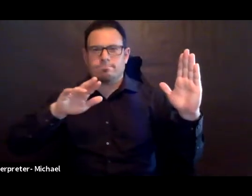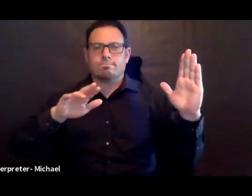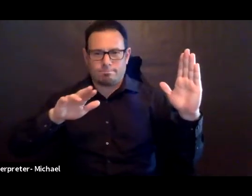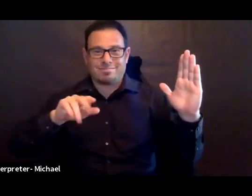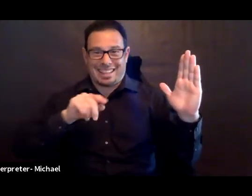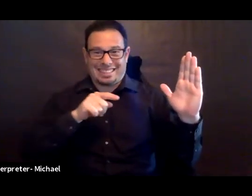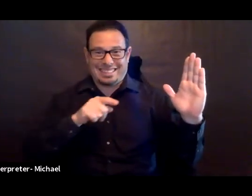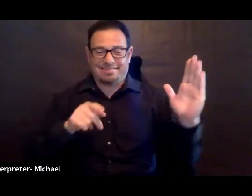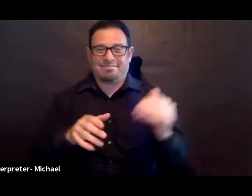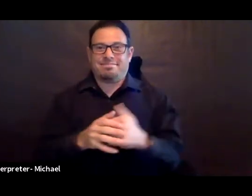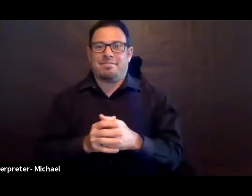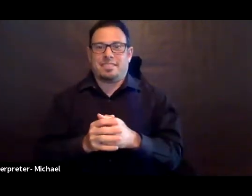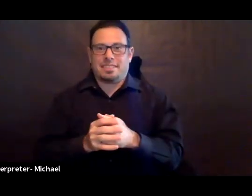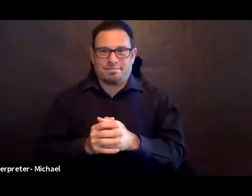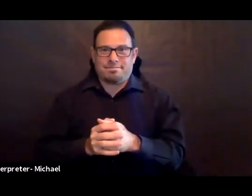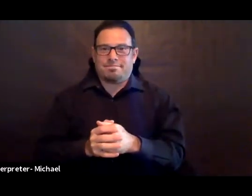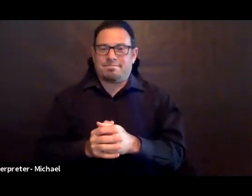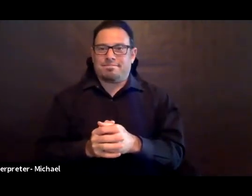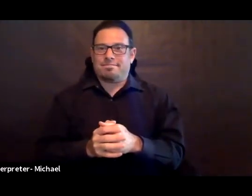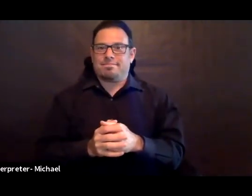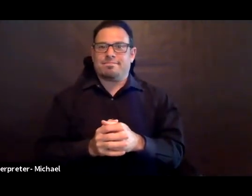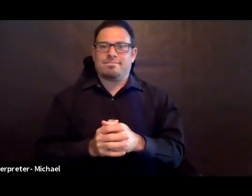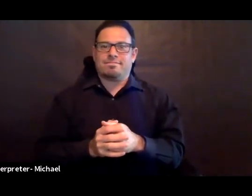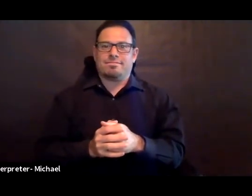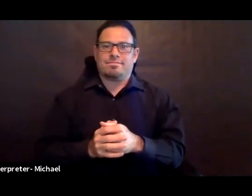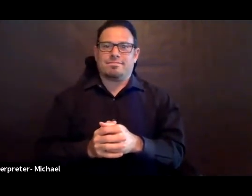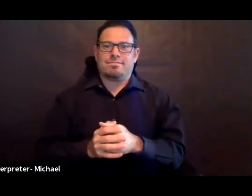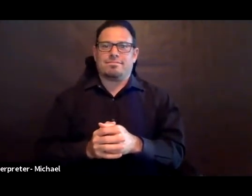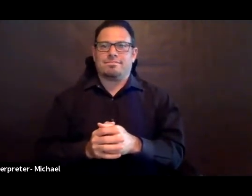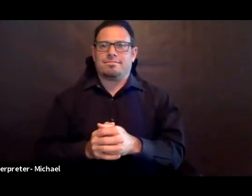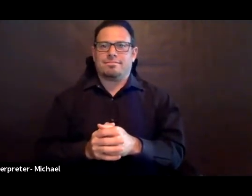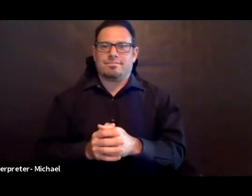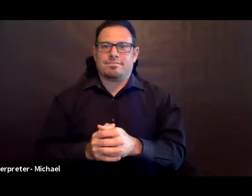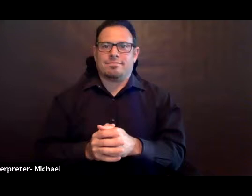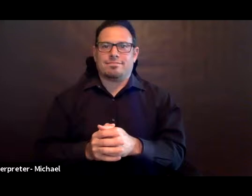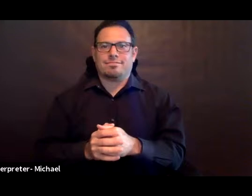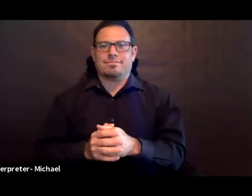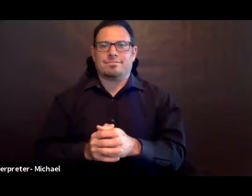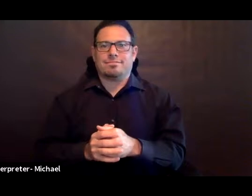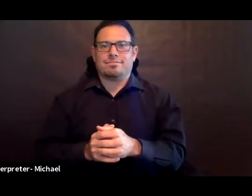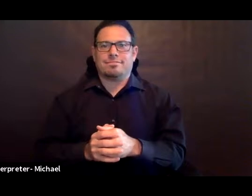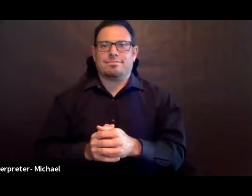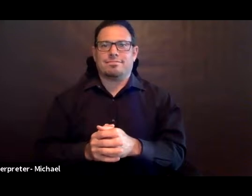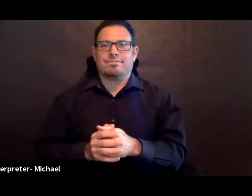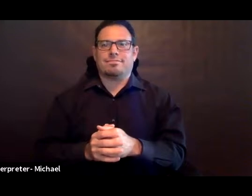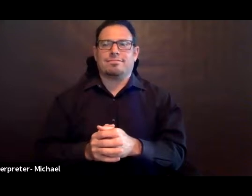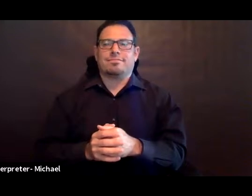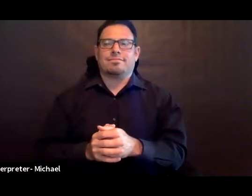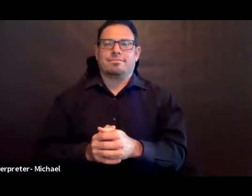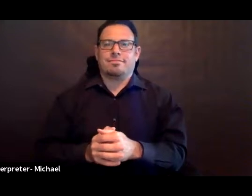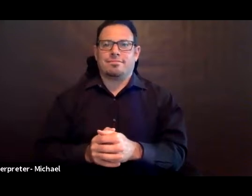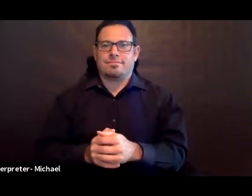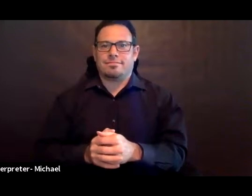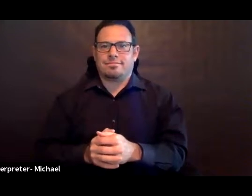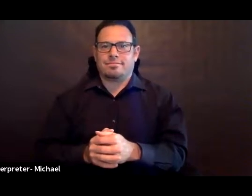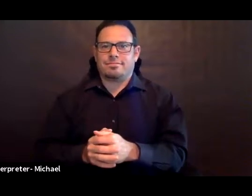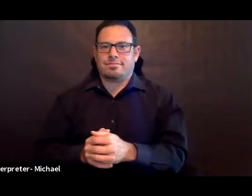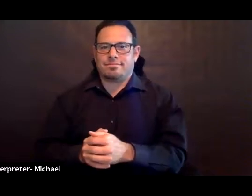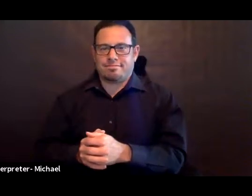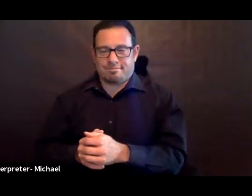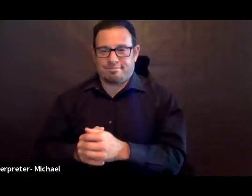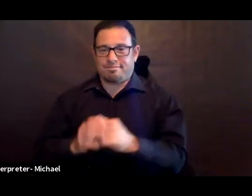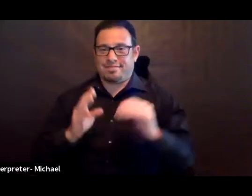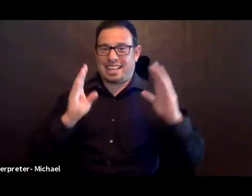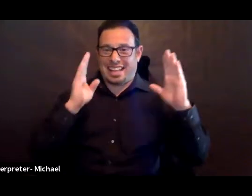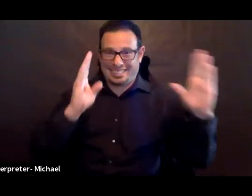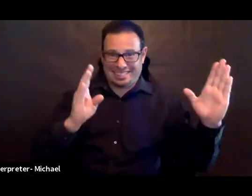200 into the 300s. And even, as I mentioned with Friday's data, over 400 new cases. And that's